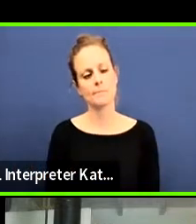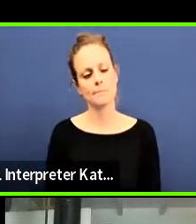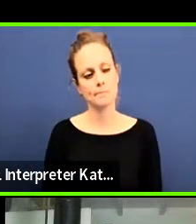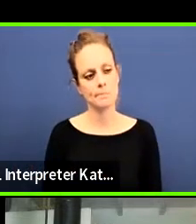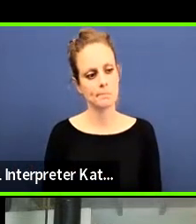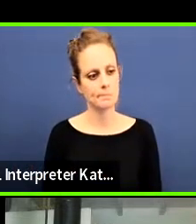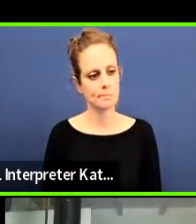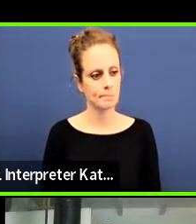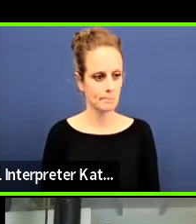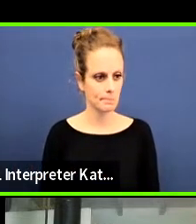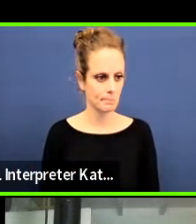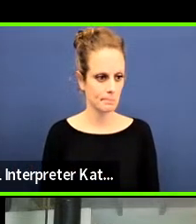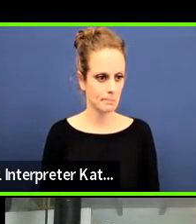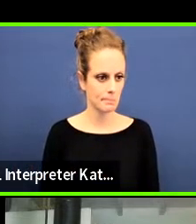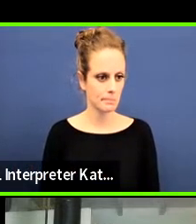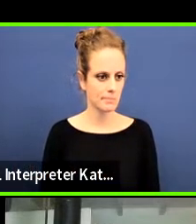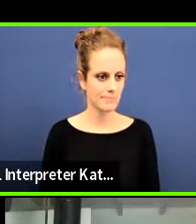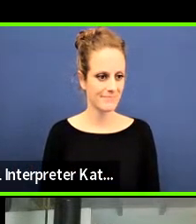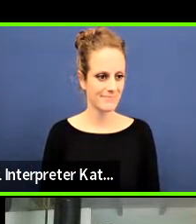And we talked a little bit about